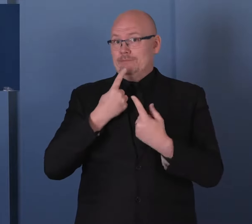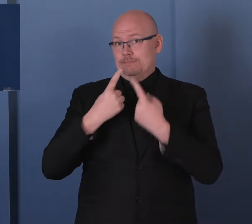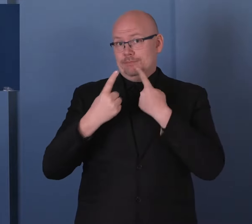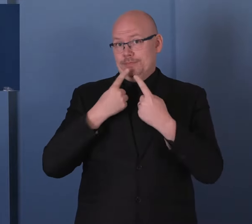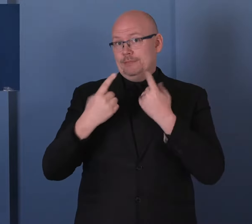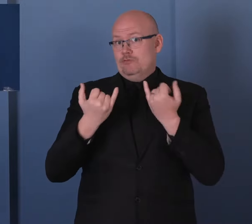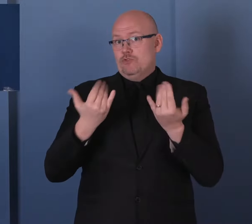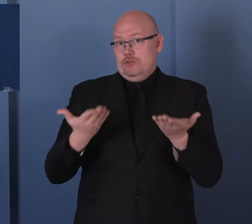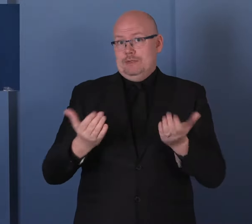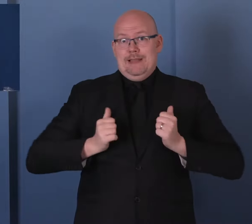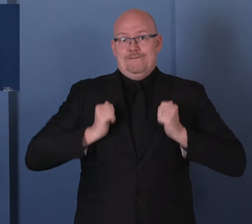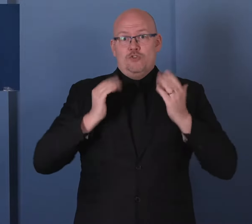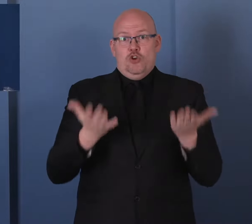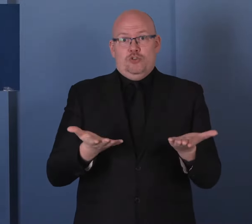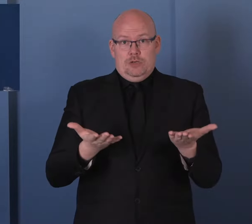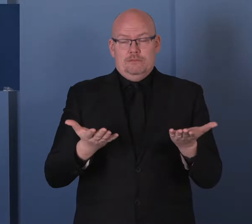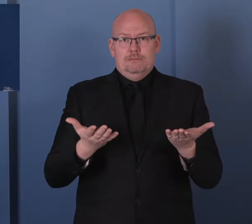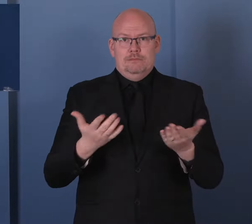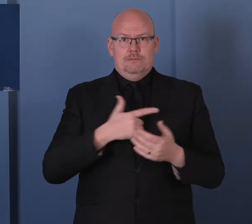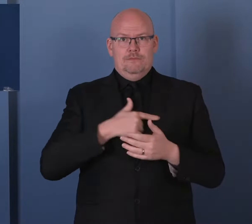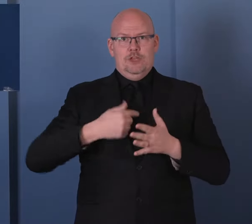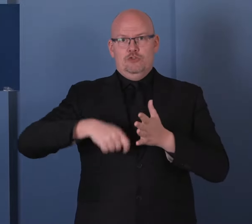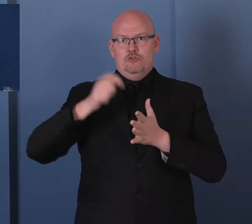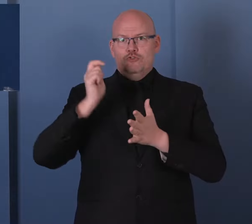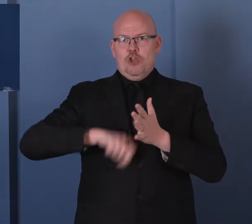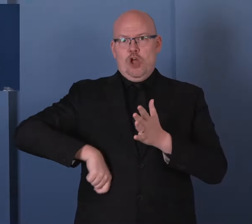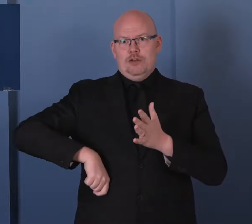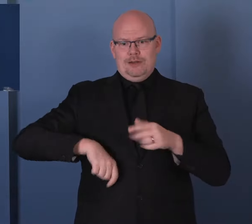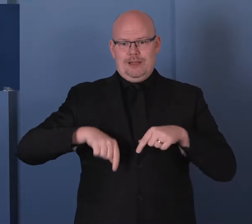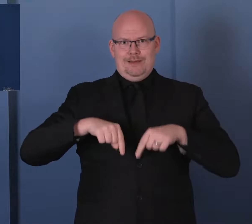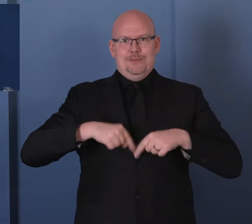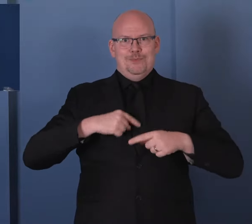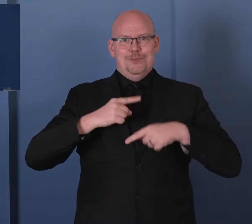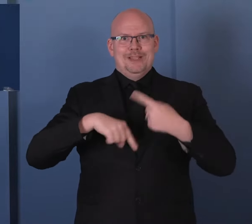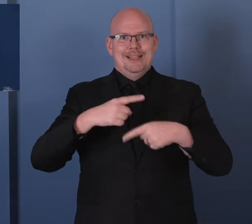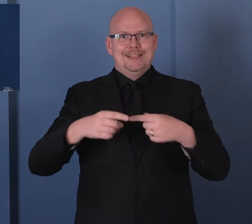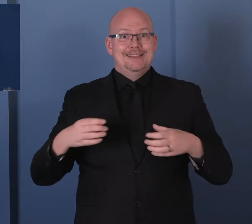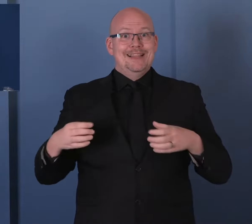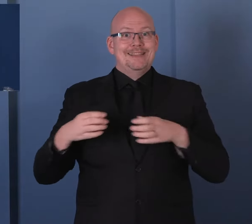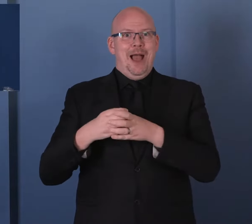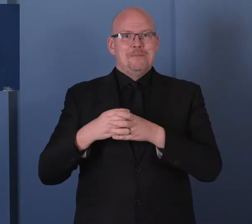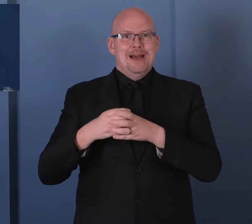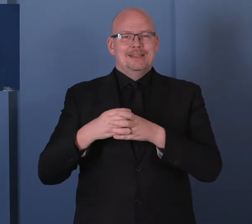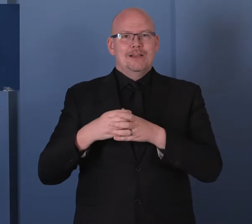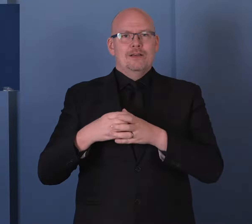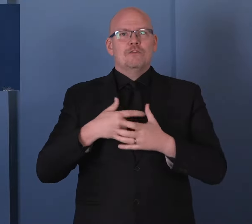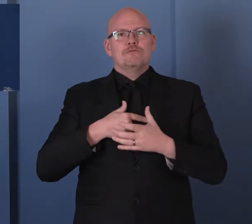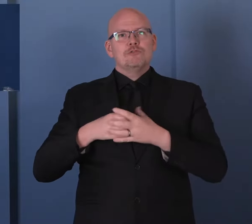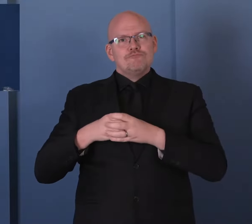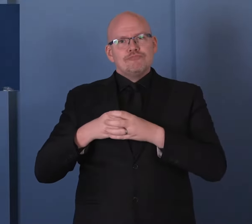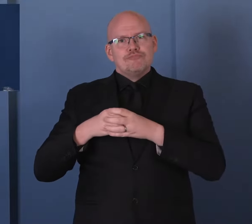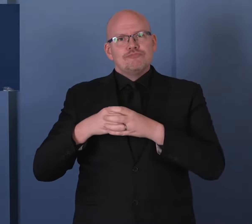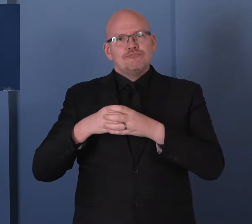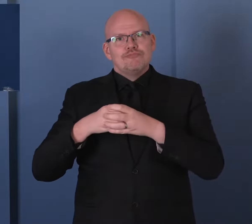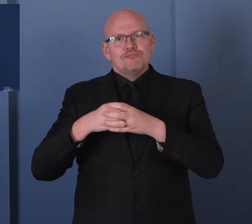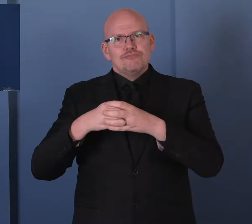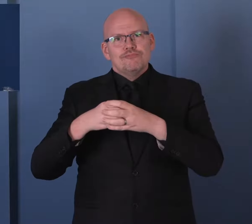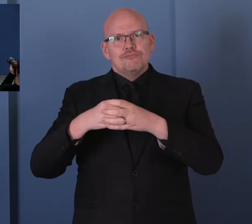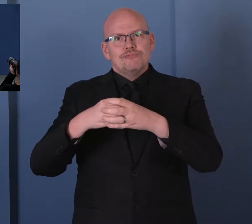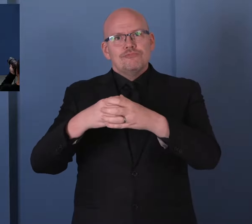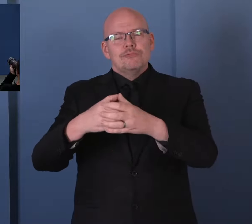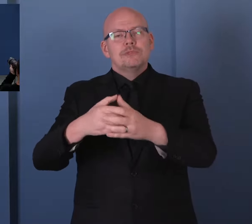agenda. We embarked on this journey together, and we do the journey towards membership